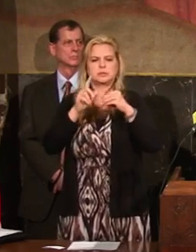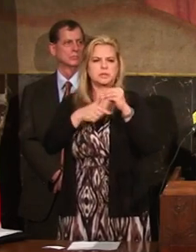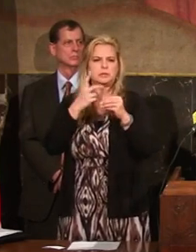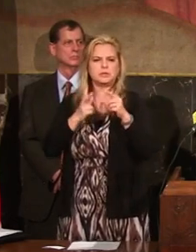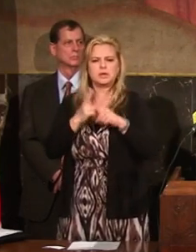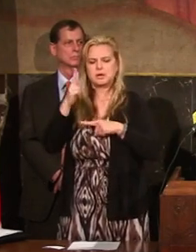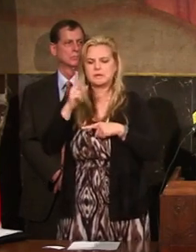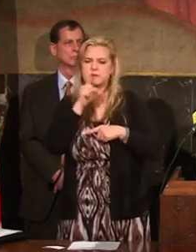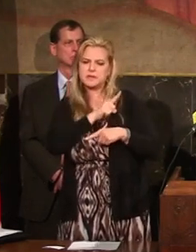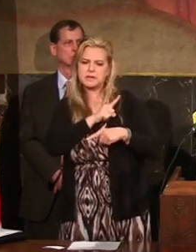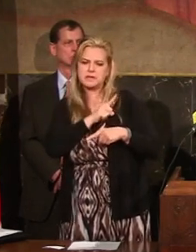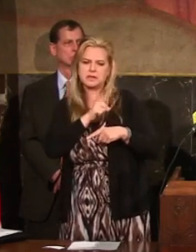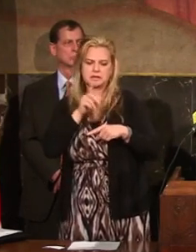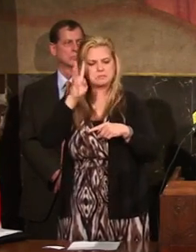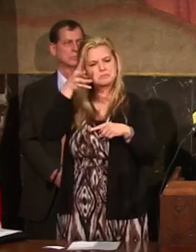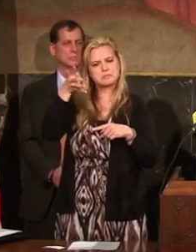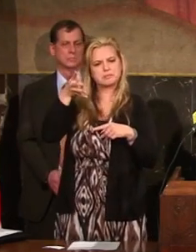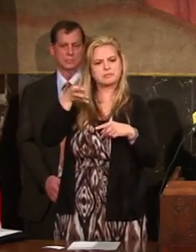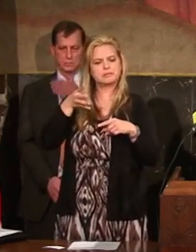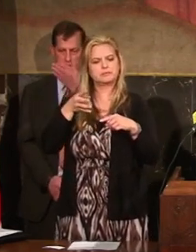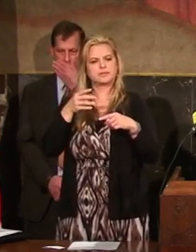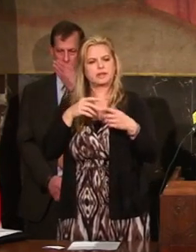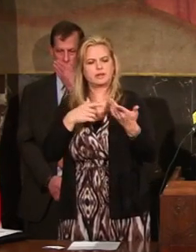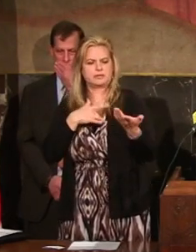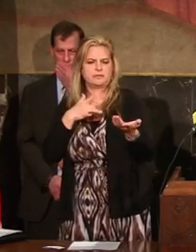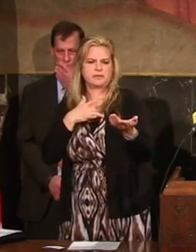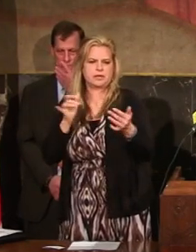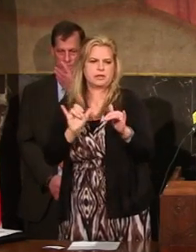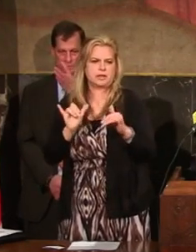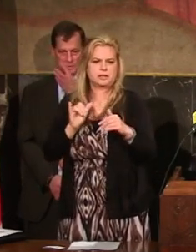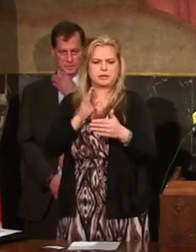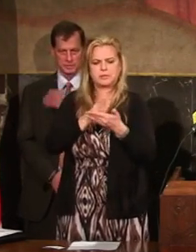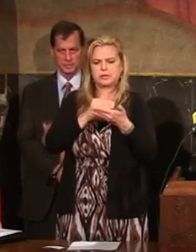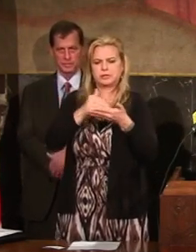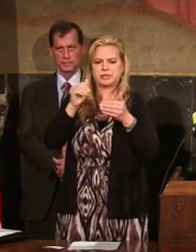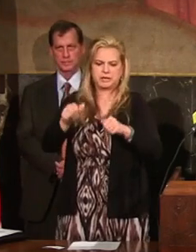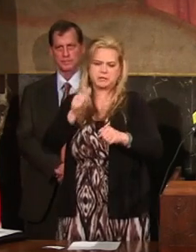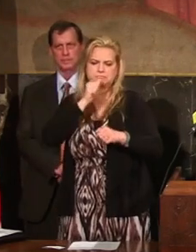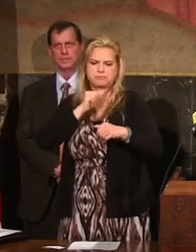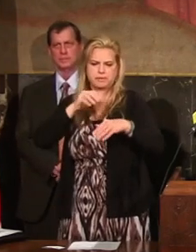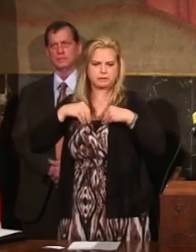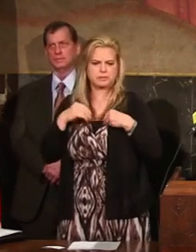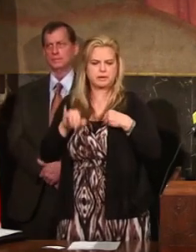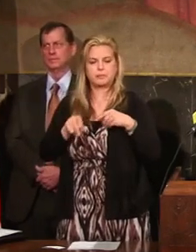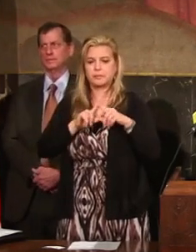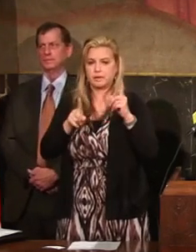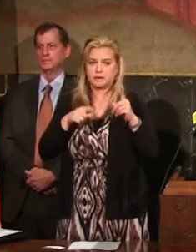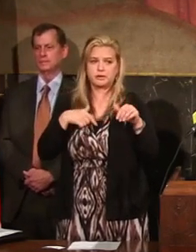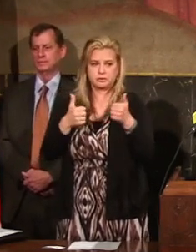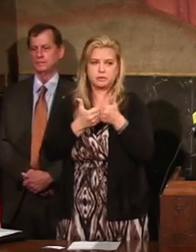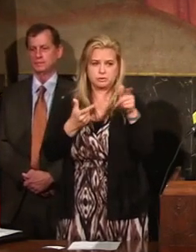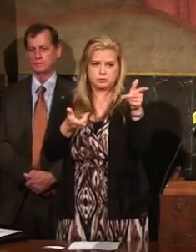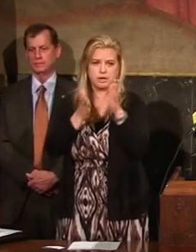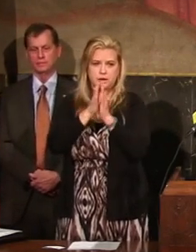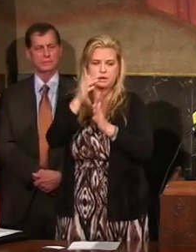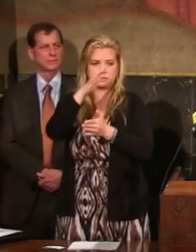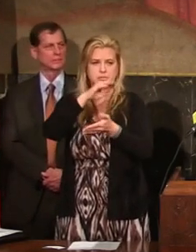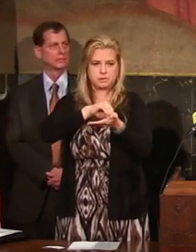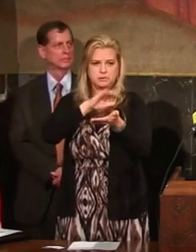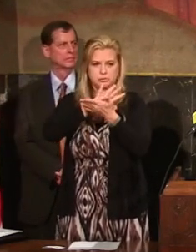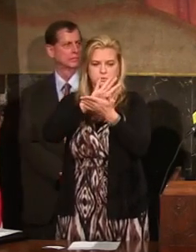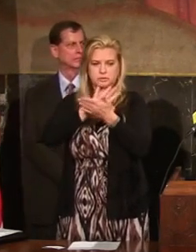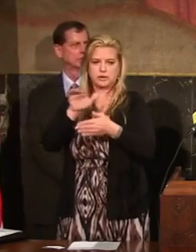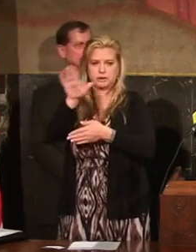being fake or phony, and this notion that the budget can just take it, but I would challenge you to ask our medical schools and their